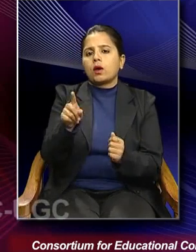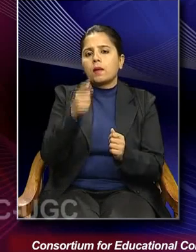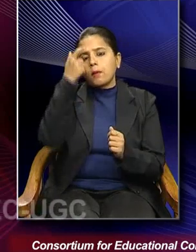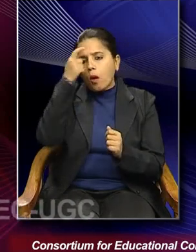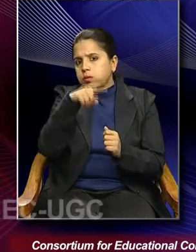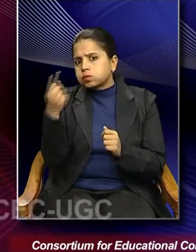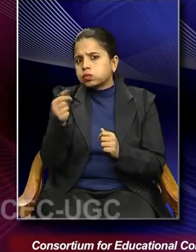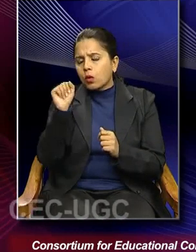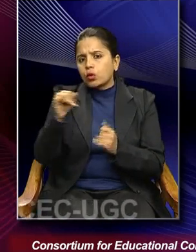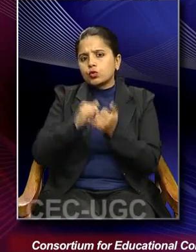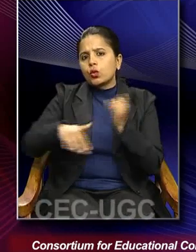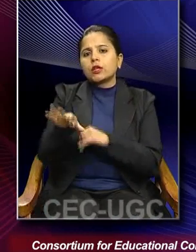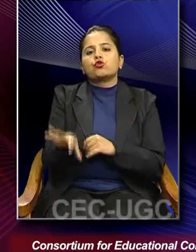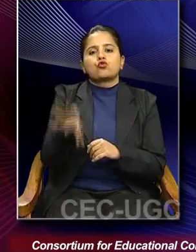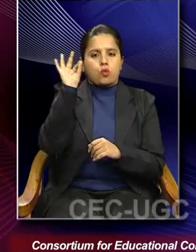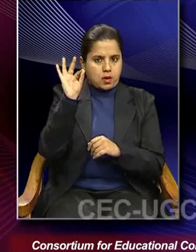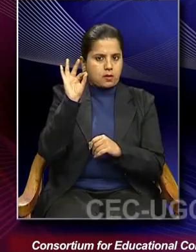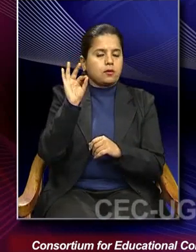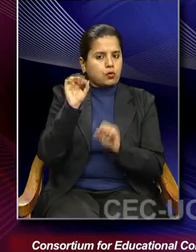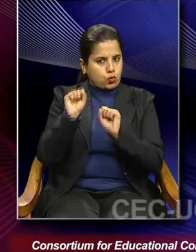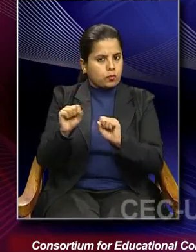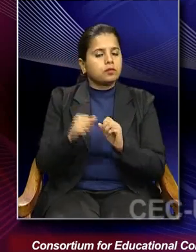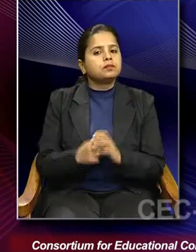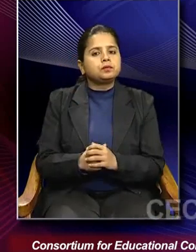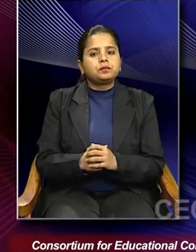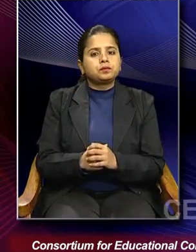making societal choices.